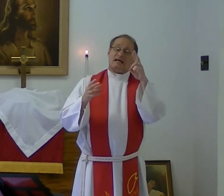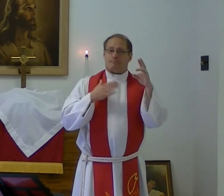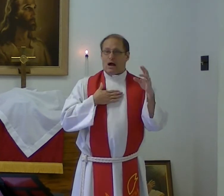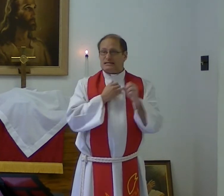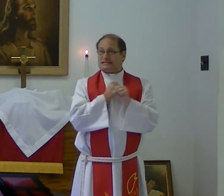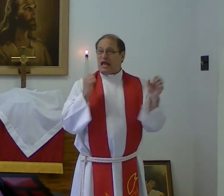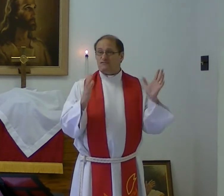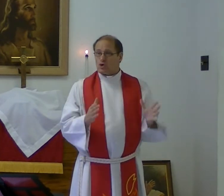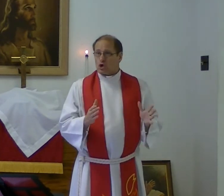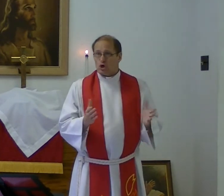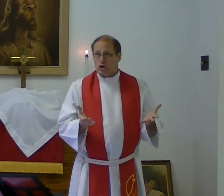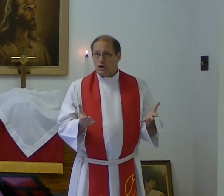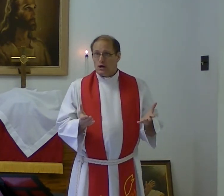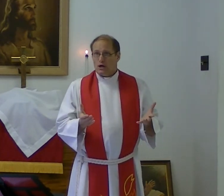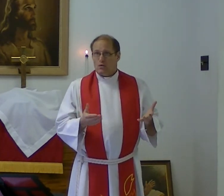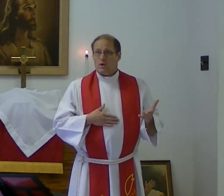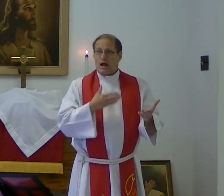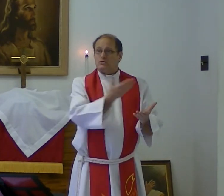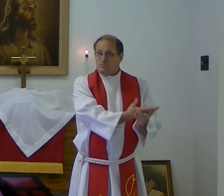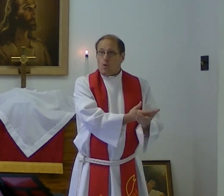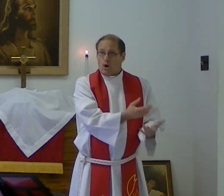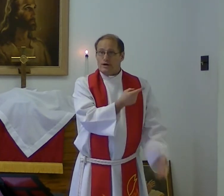my Savior when I was born